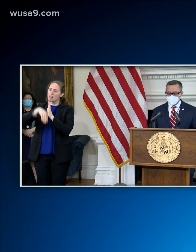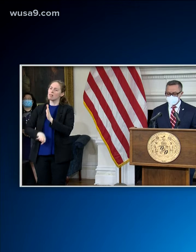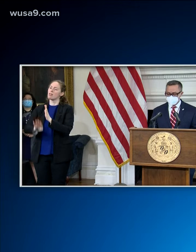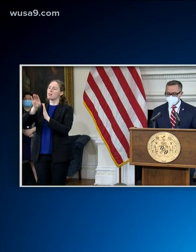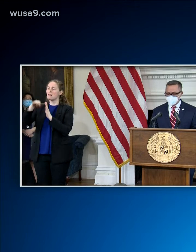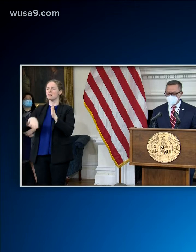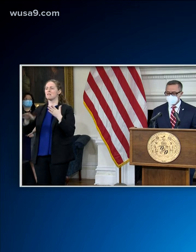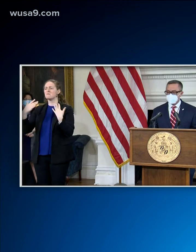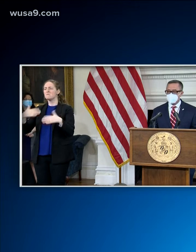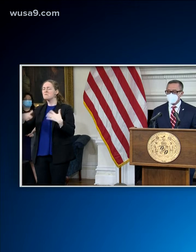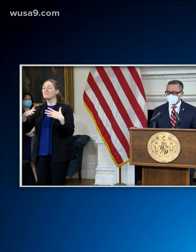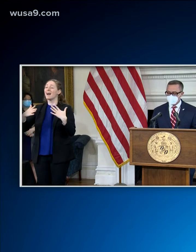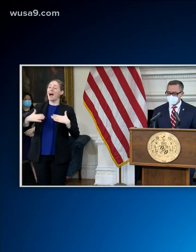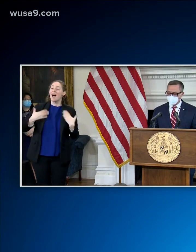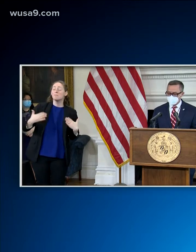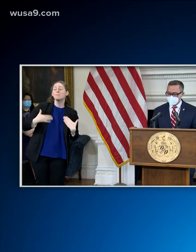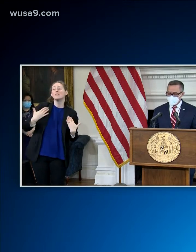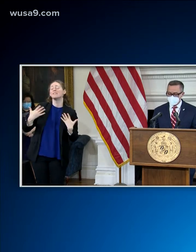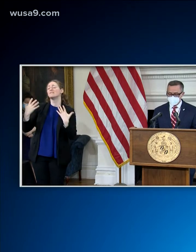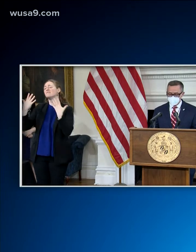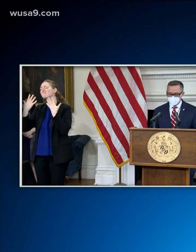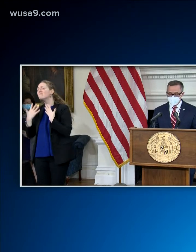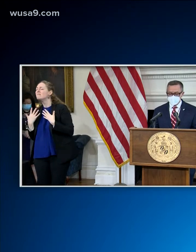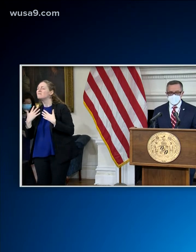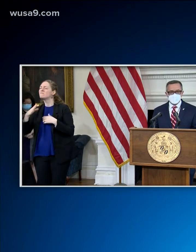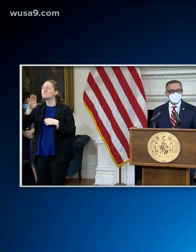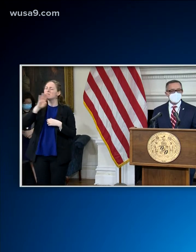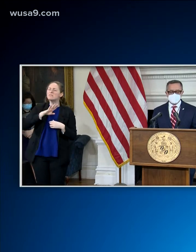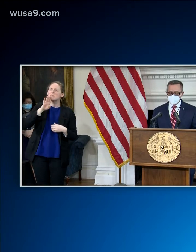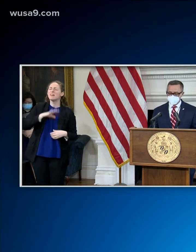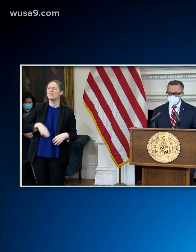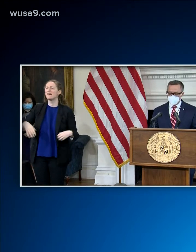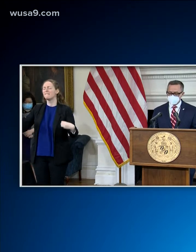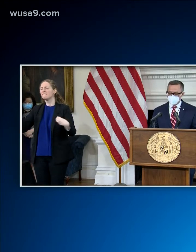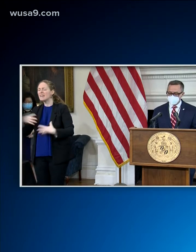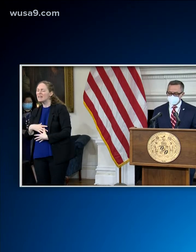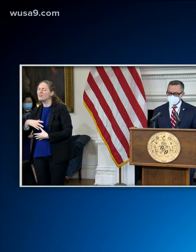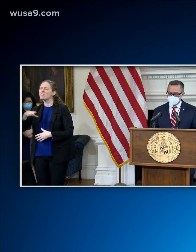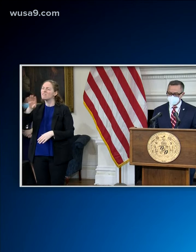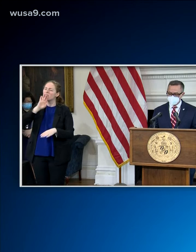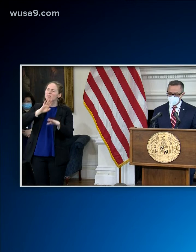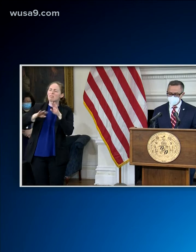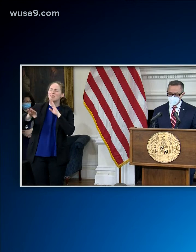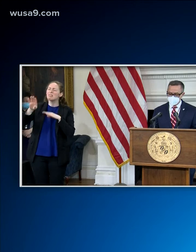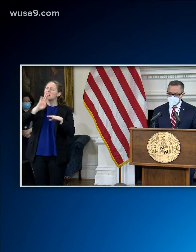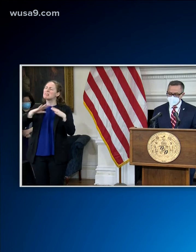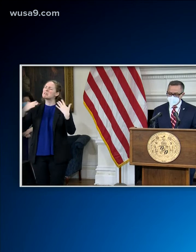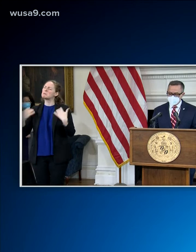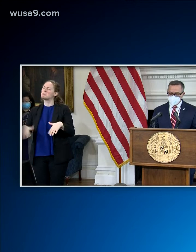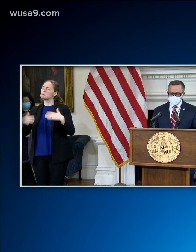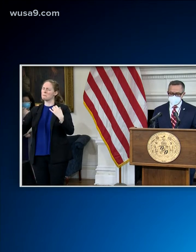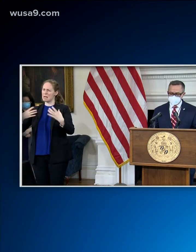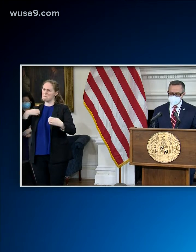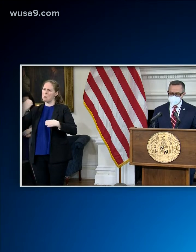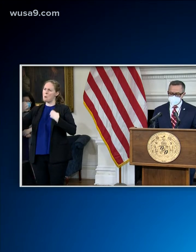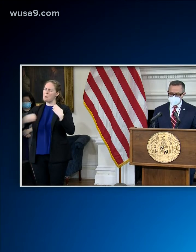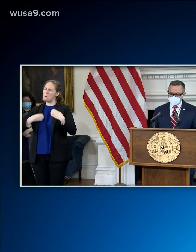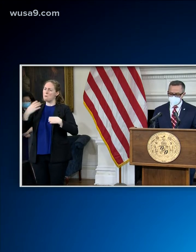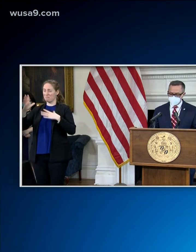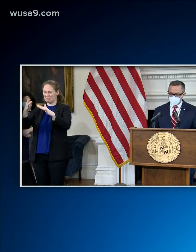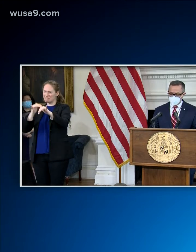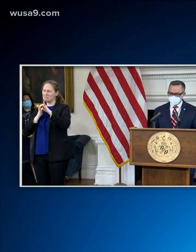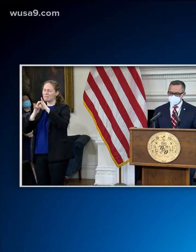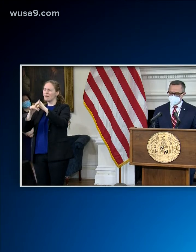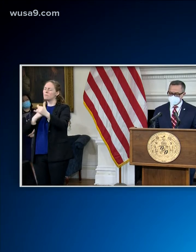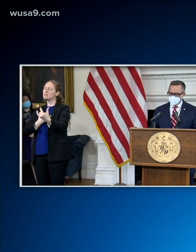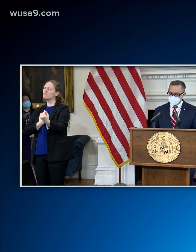including sadness, frustration, fear, and anger. I have felt those feelings too. Despite these anxieties,